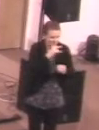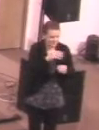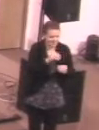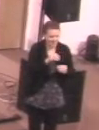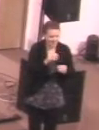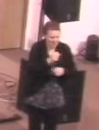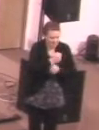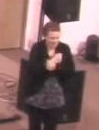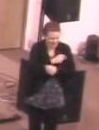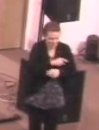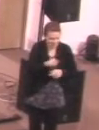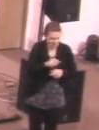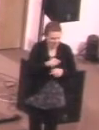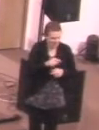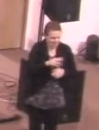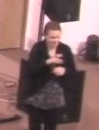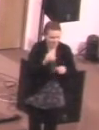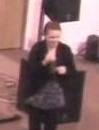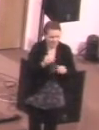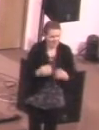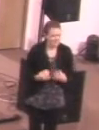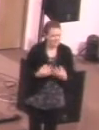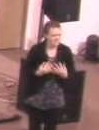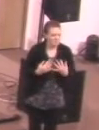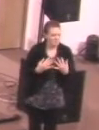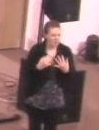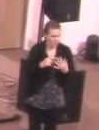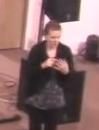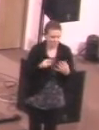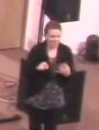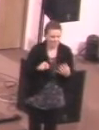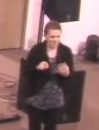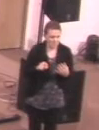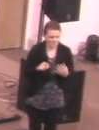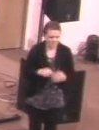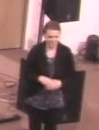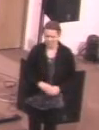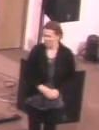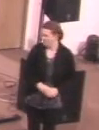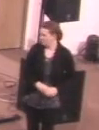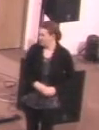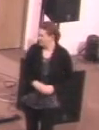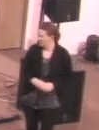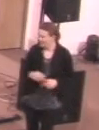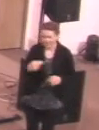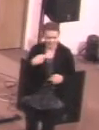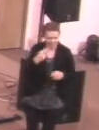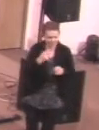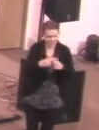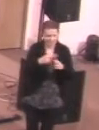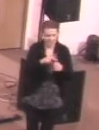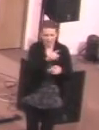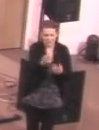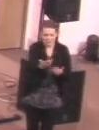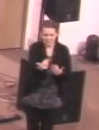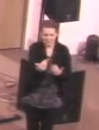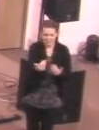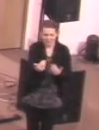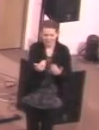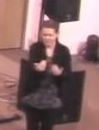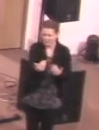inspiring them in ways you have no idea of. So with that, I would like to call some of you down. Sorry to embarrass you,